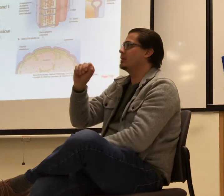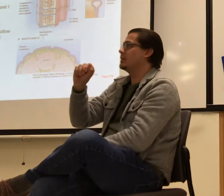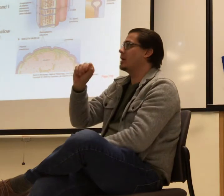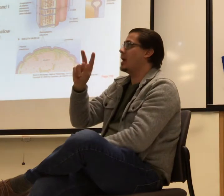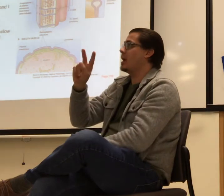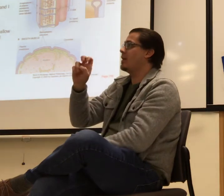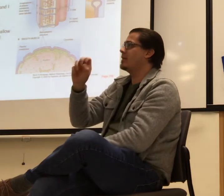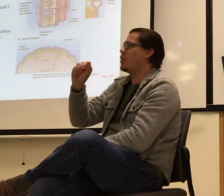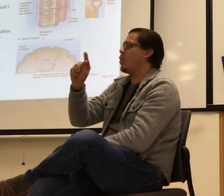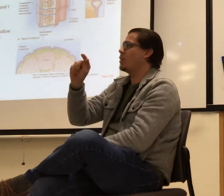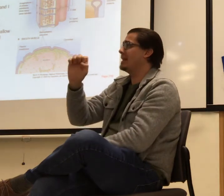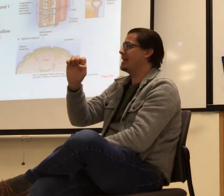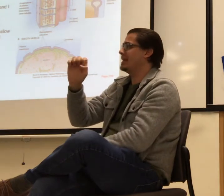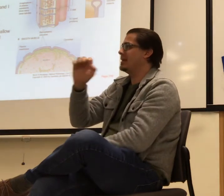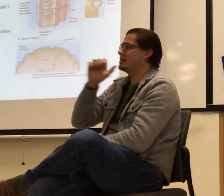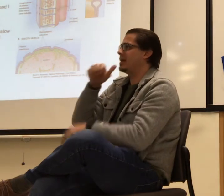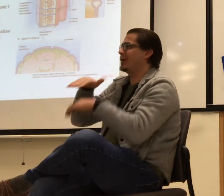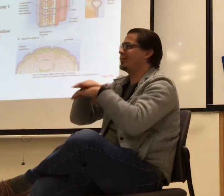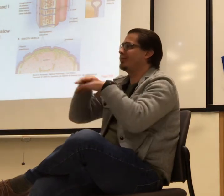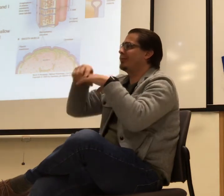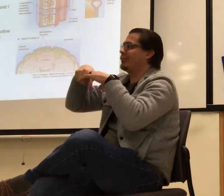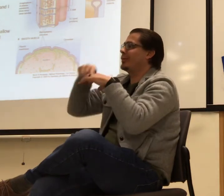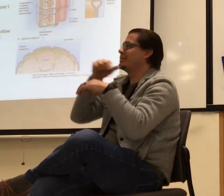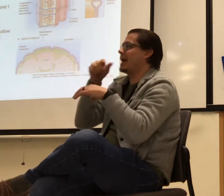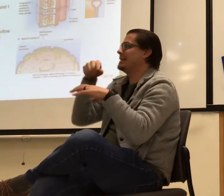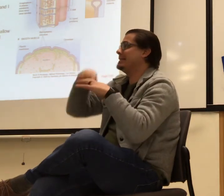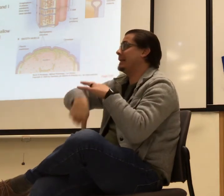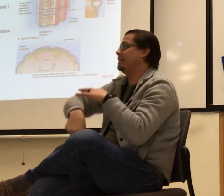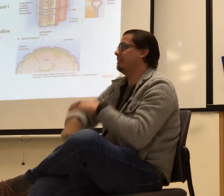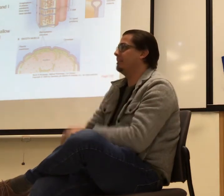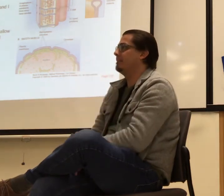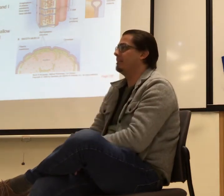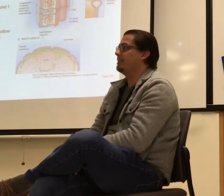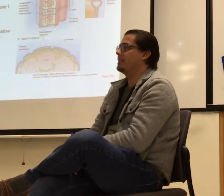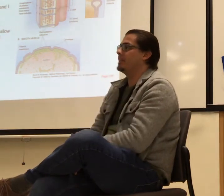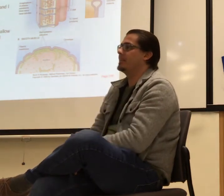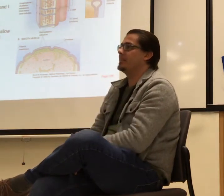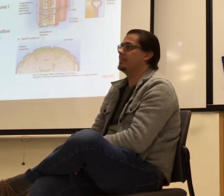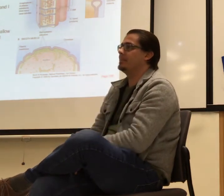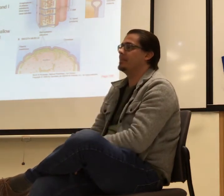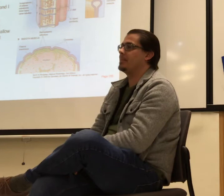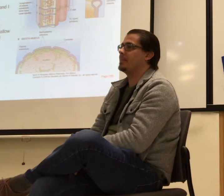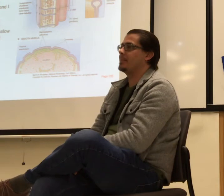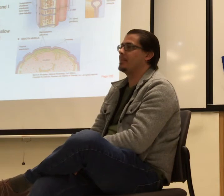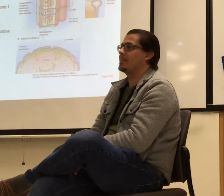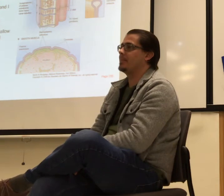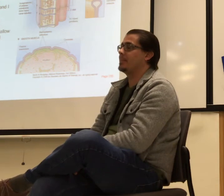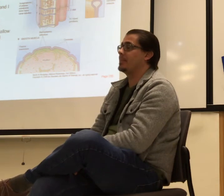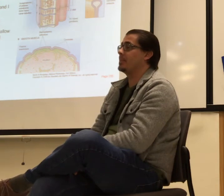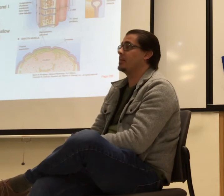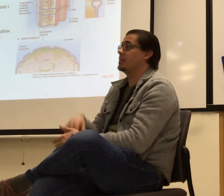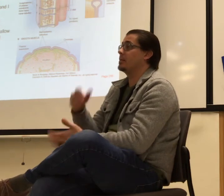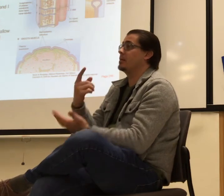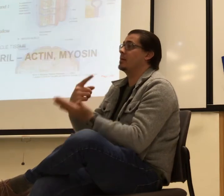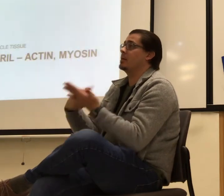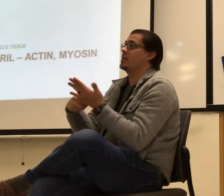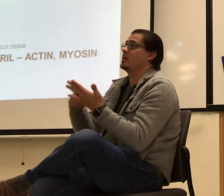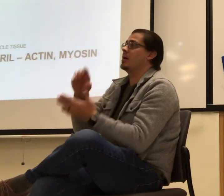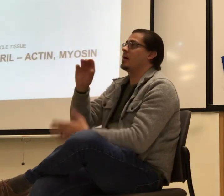of doesn't go as deep. All right, so getting back to the contractile